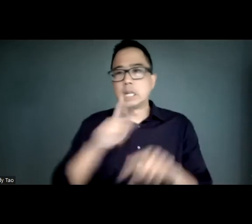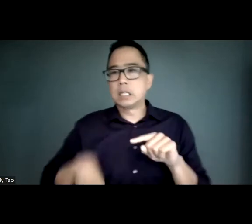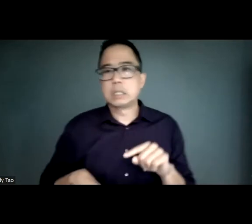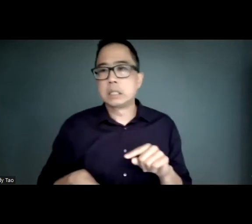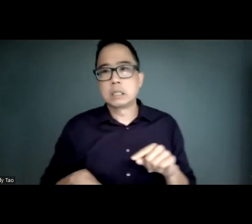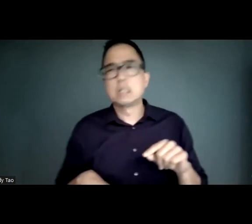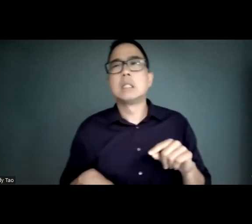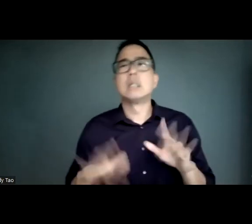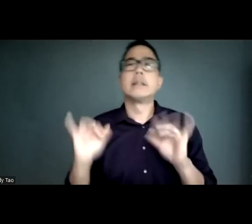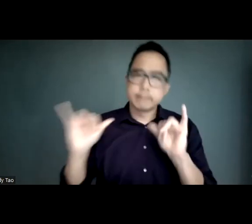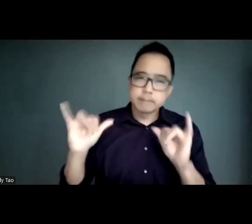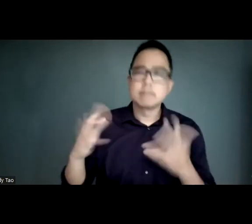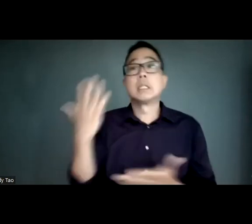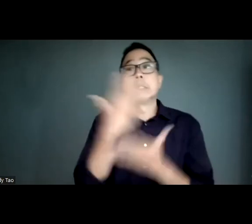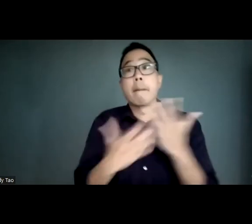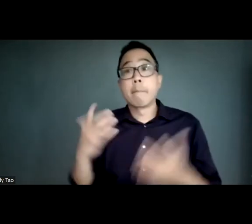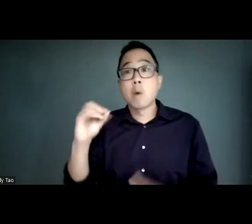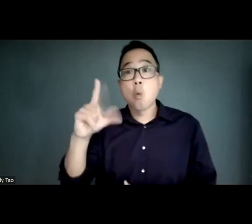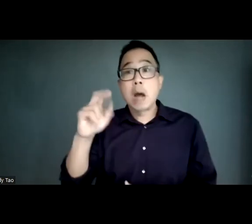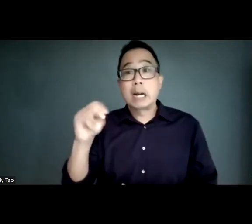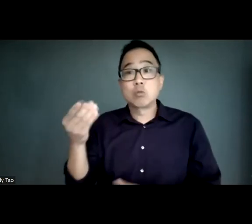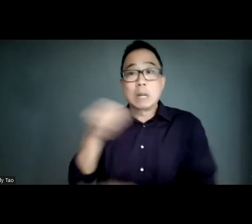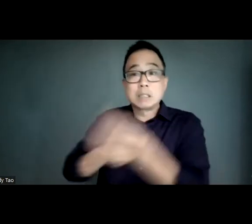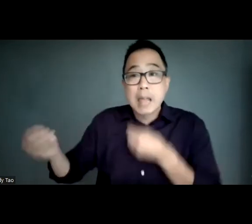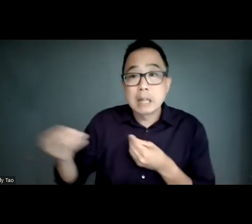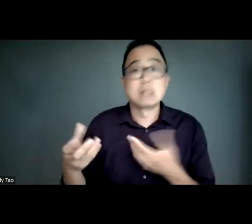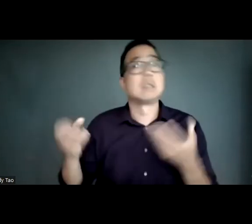somebody is receiving chemotherapy, they can't be vaccinated.